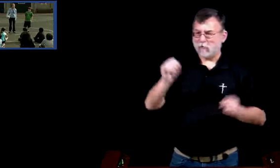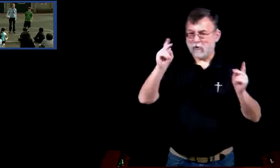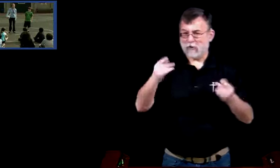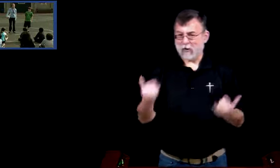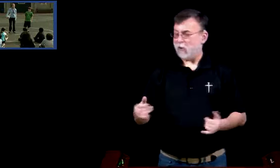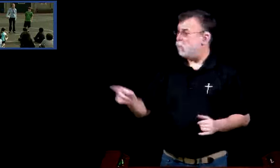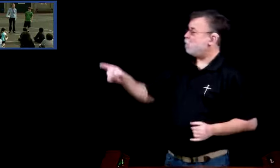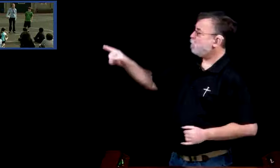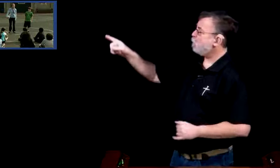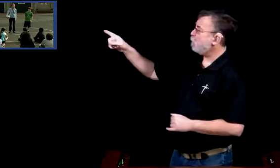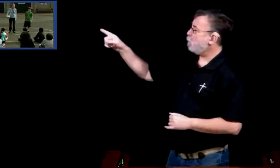similar concepts.